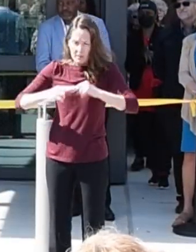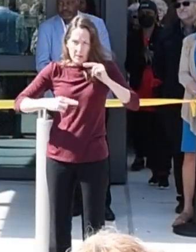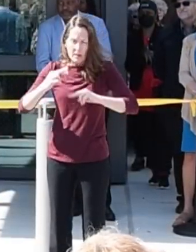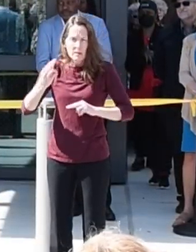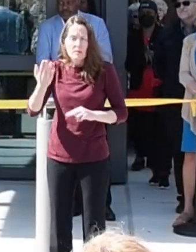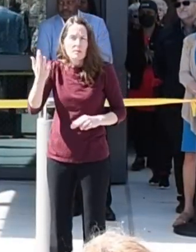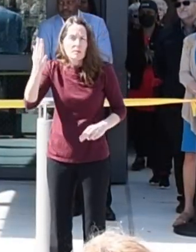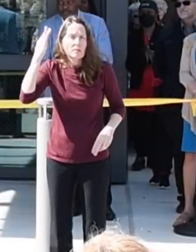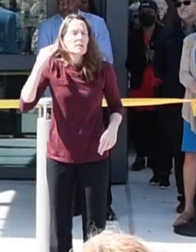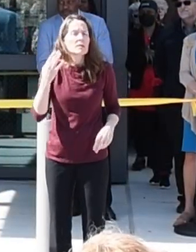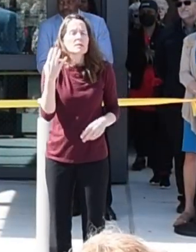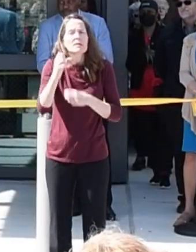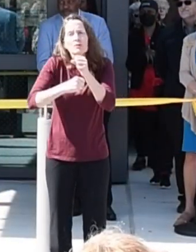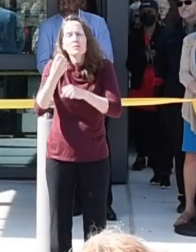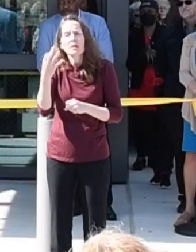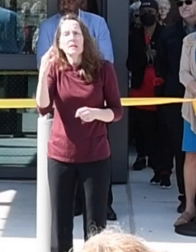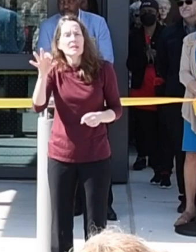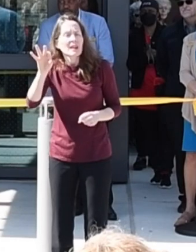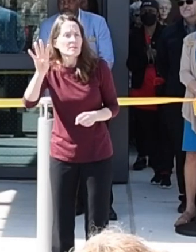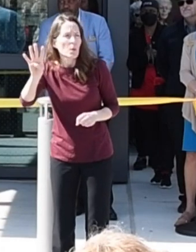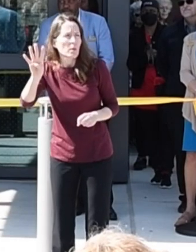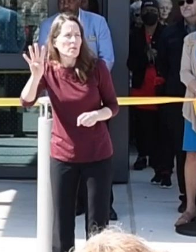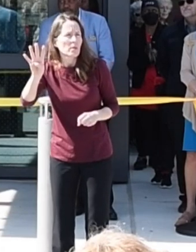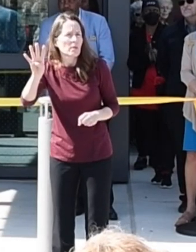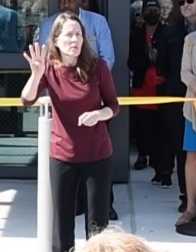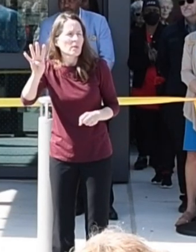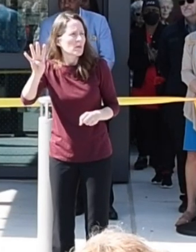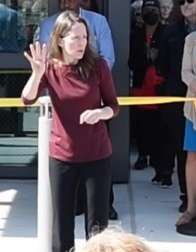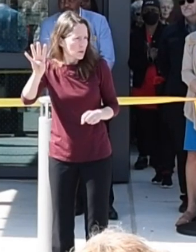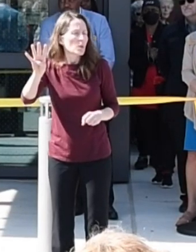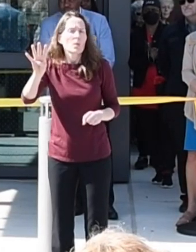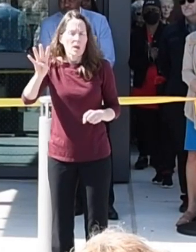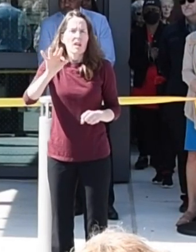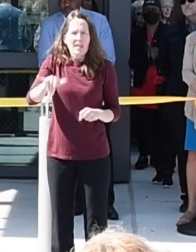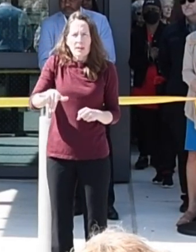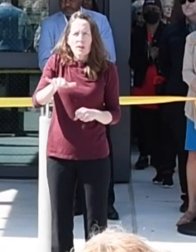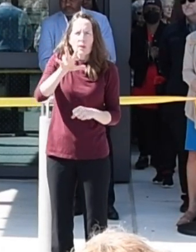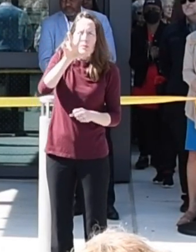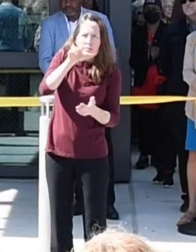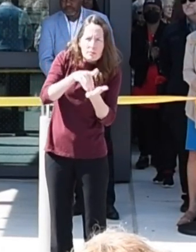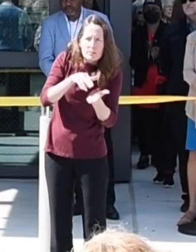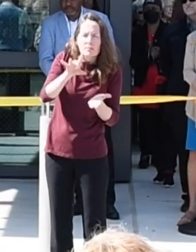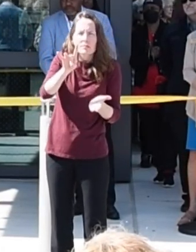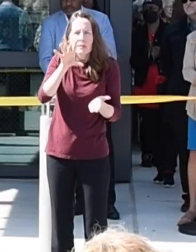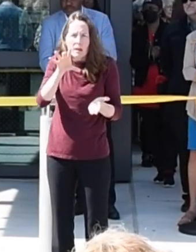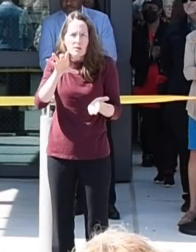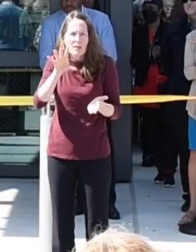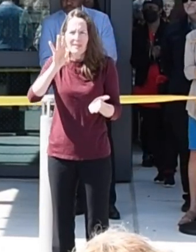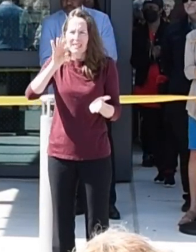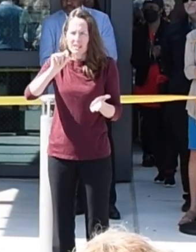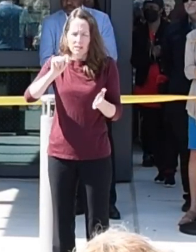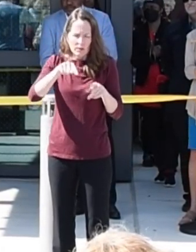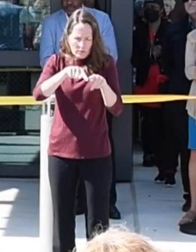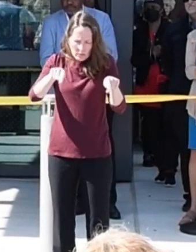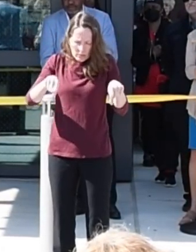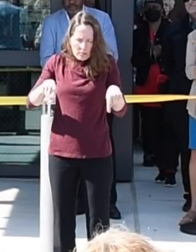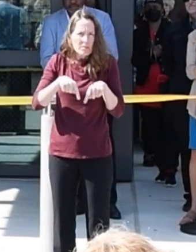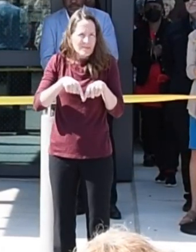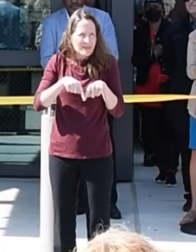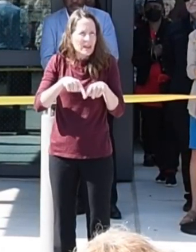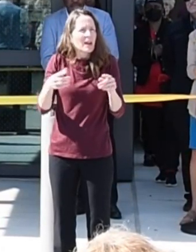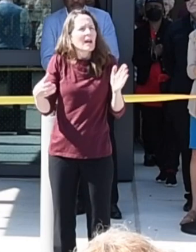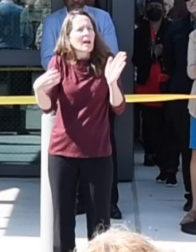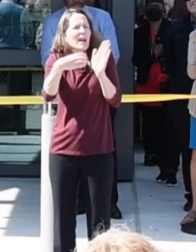1994 and was approximately 3,800 square feet. And it was co-located within the East